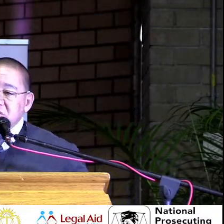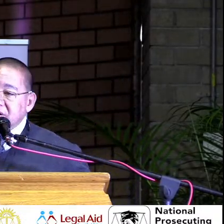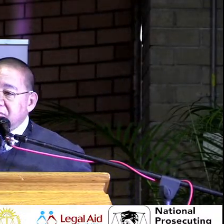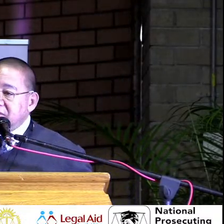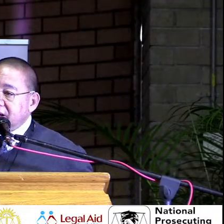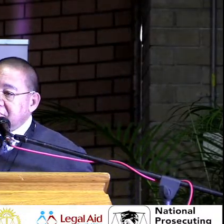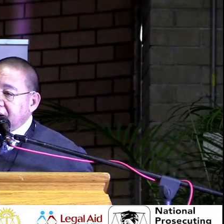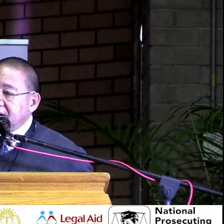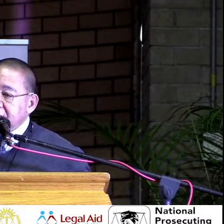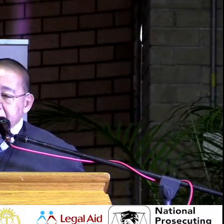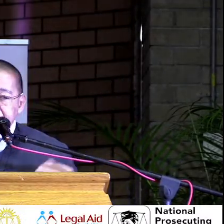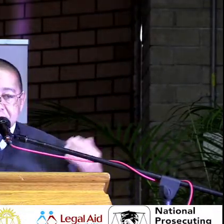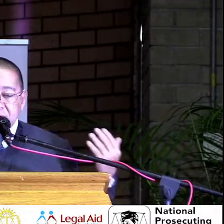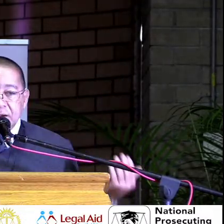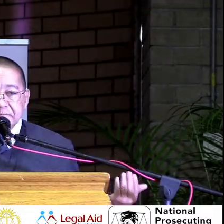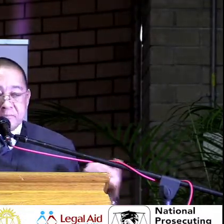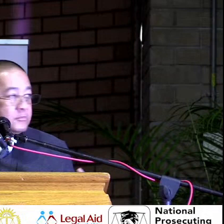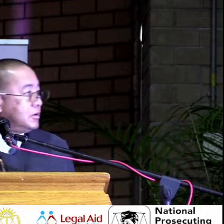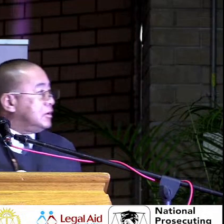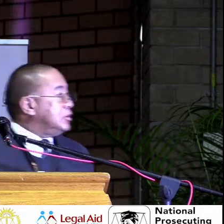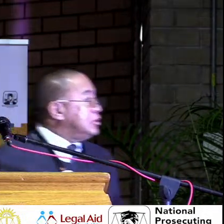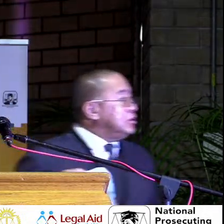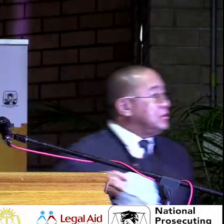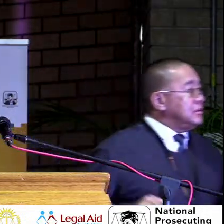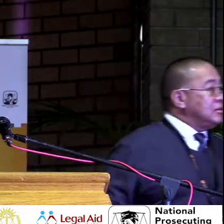I'm sorry for that break.